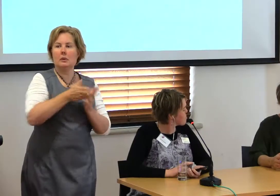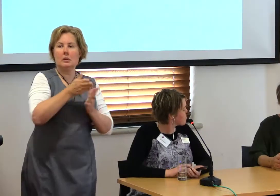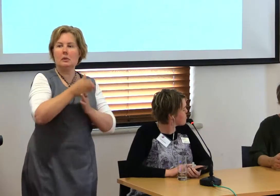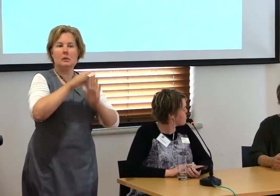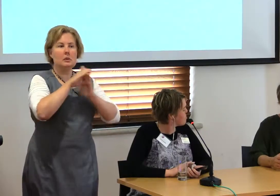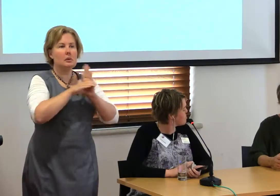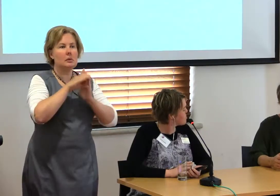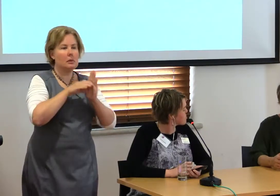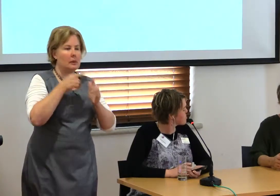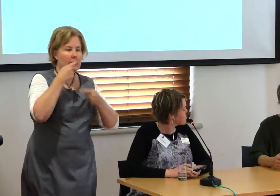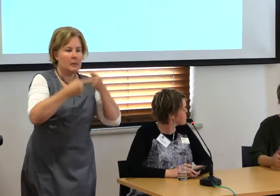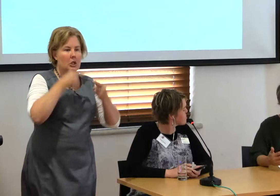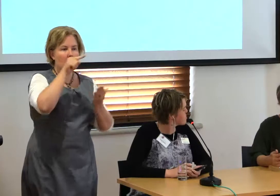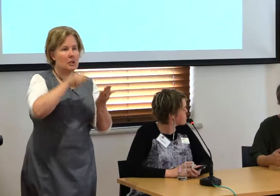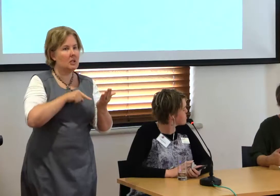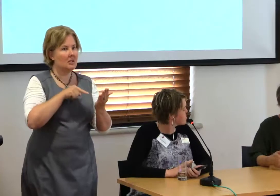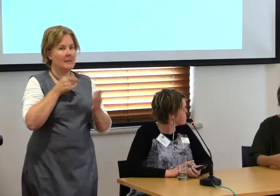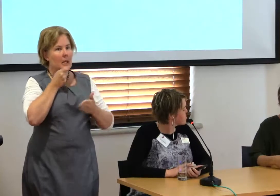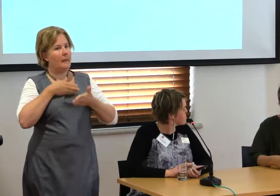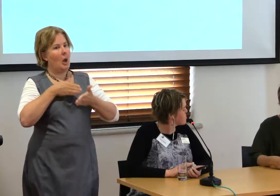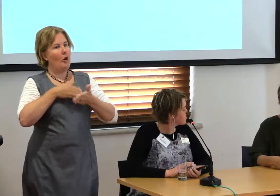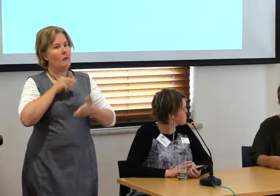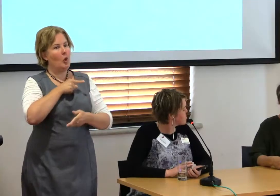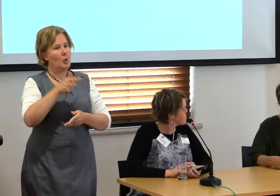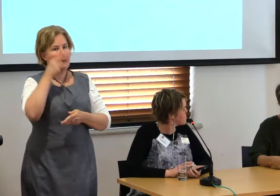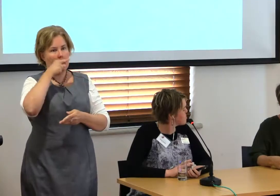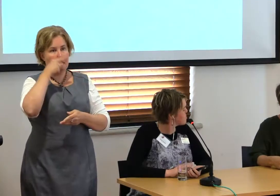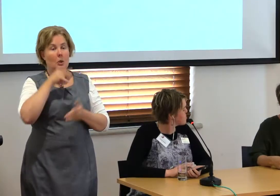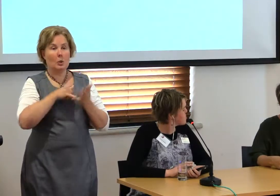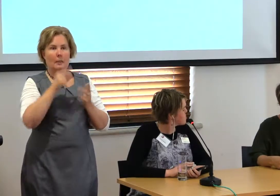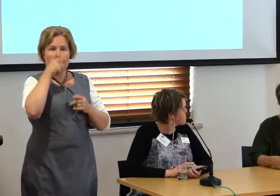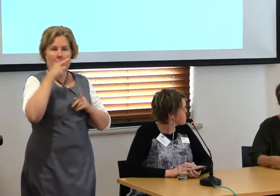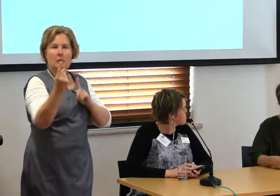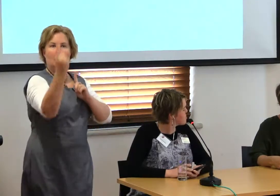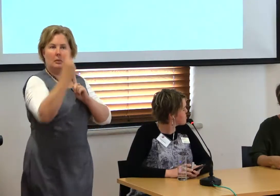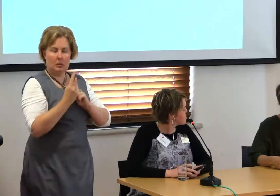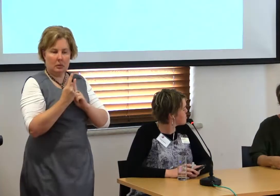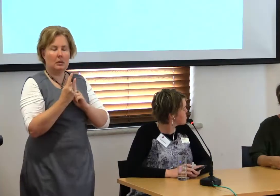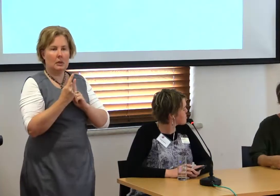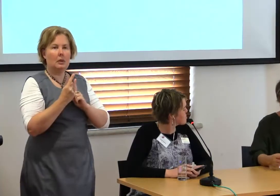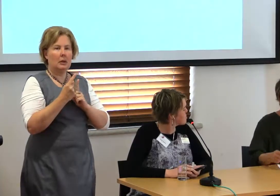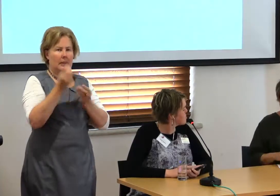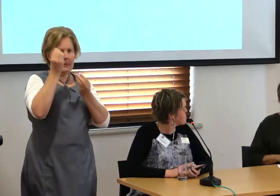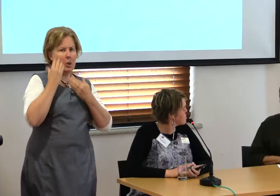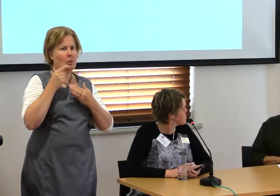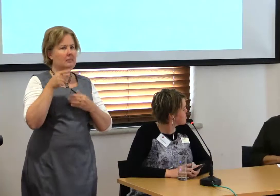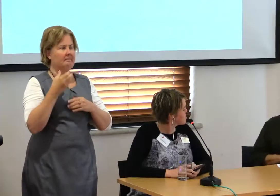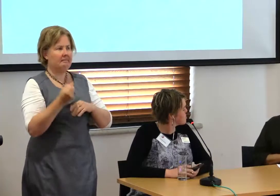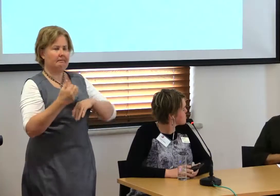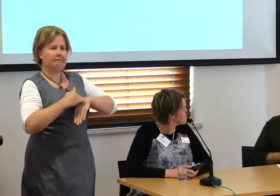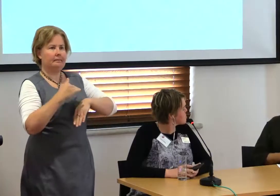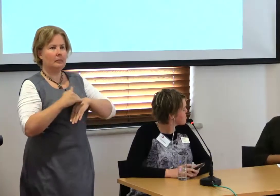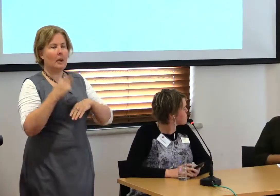So usually people have brought their issues to my attention when we hosted a whole lot